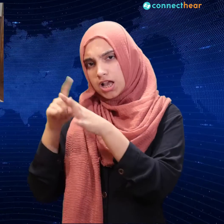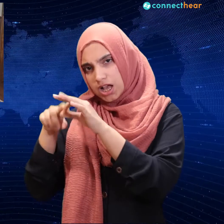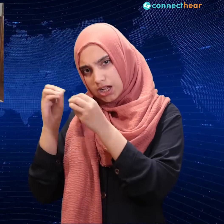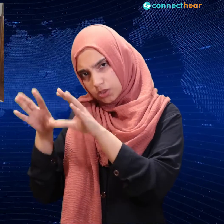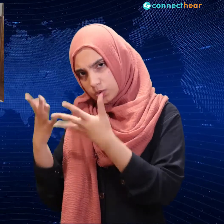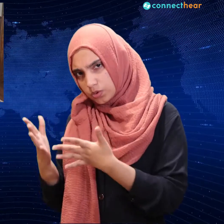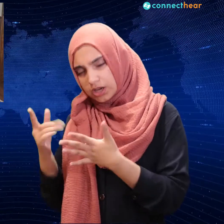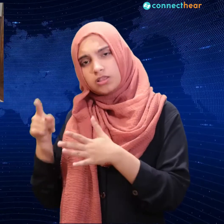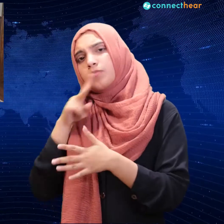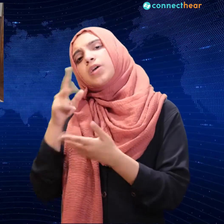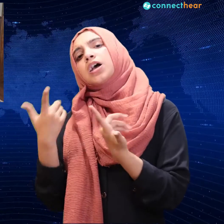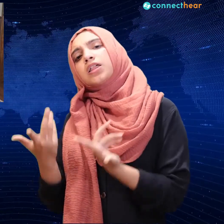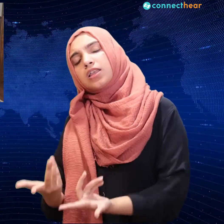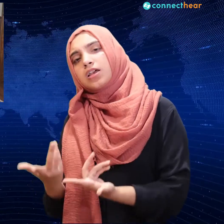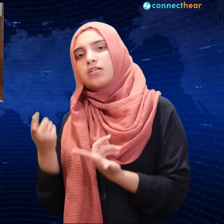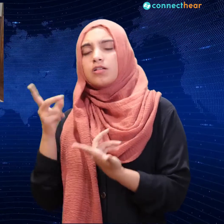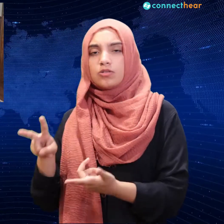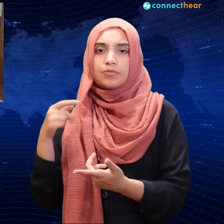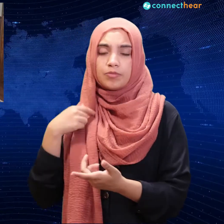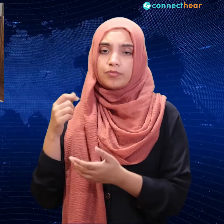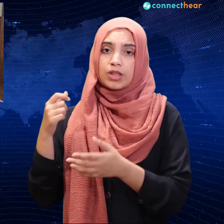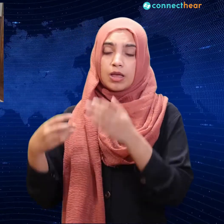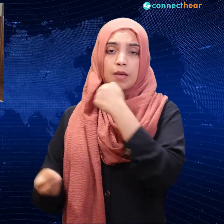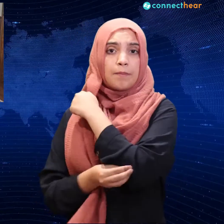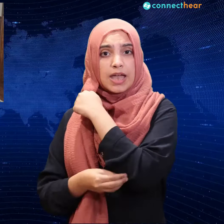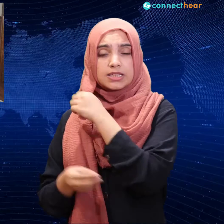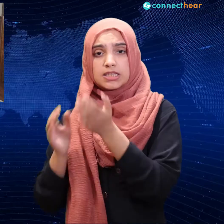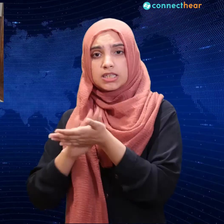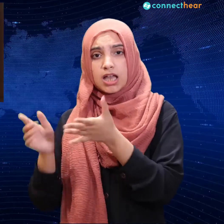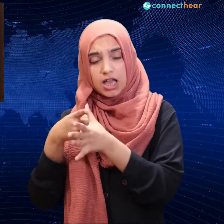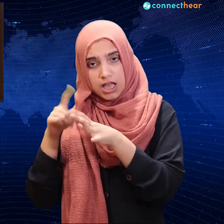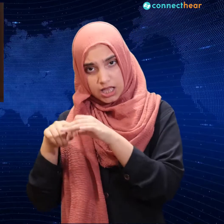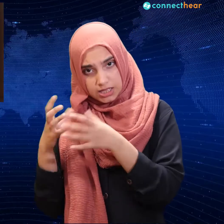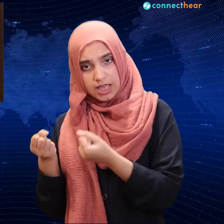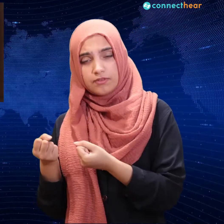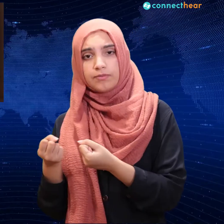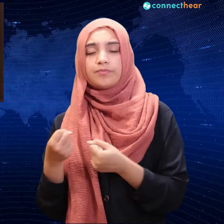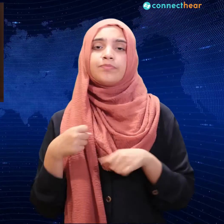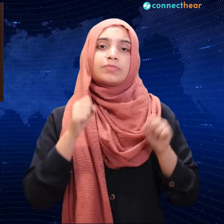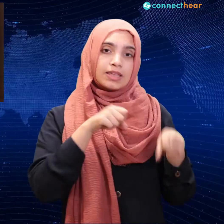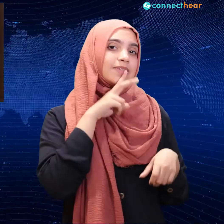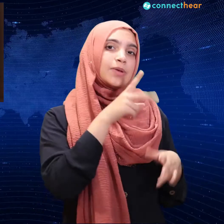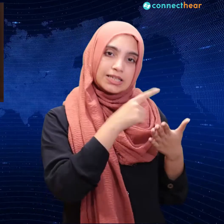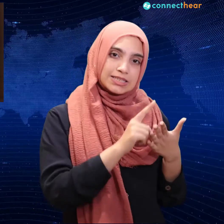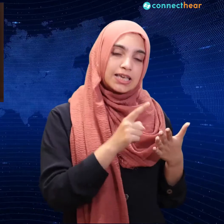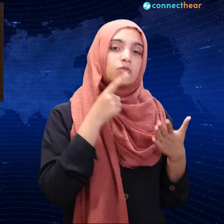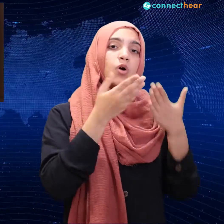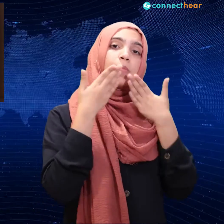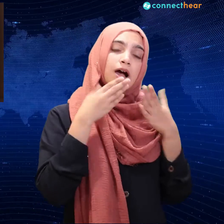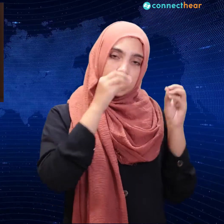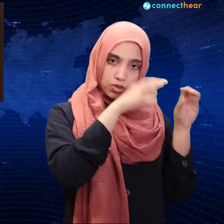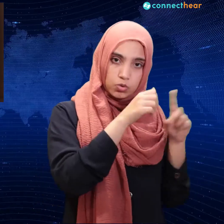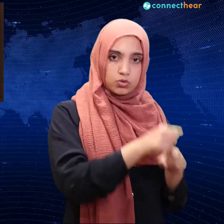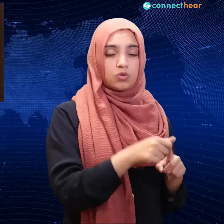incentivize a government... Incentivize them to educate with basic human rights. Becky, incentivize them to educate the girls,